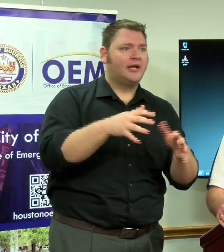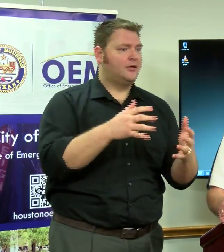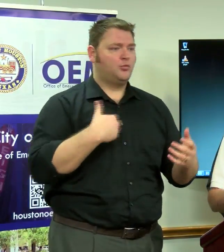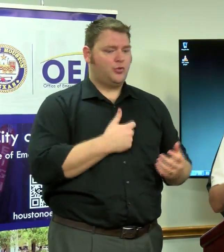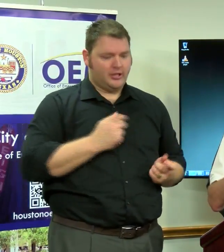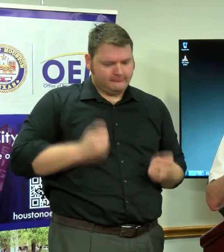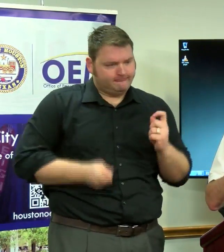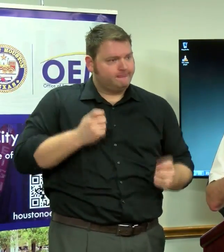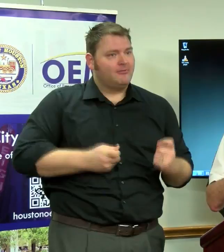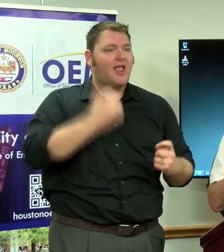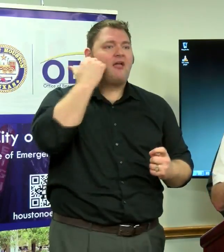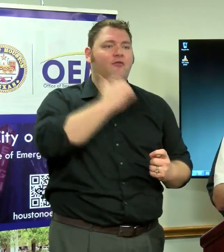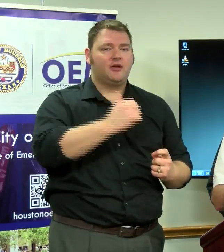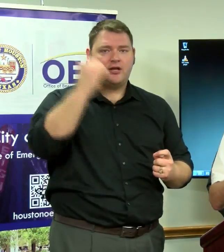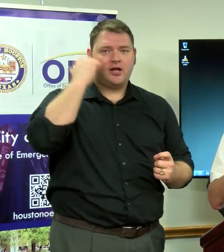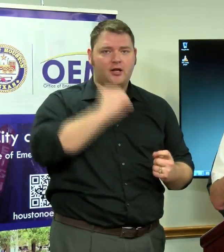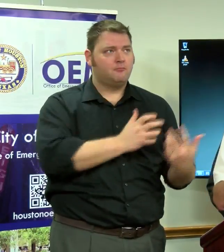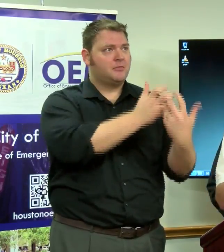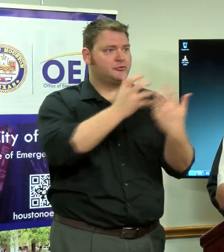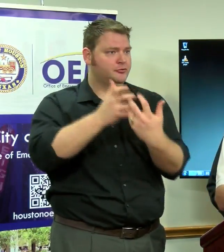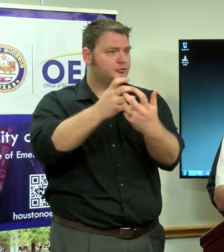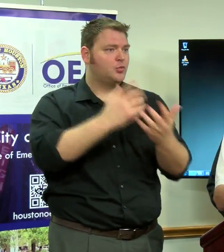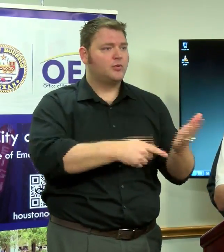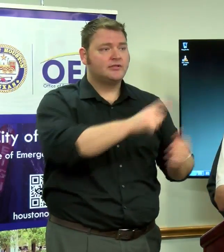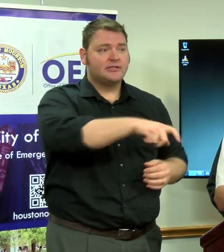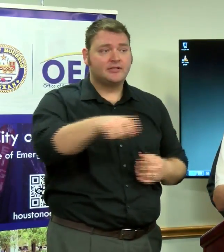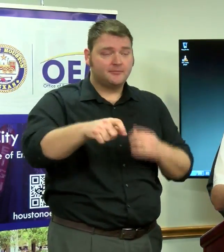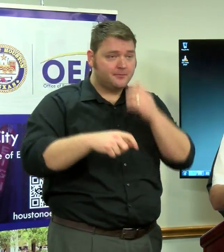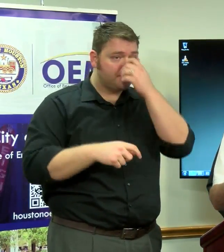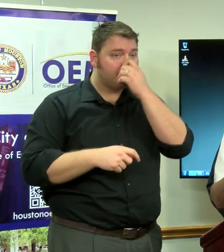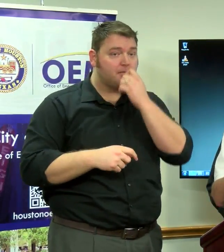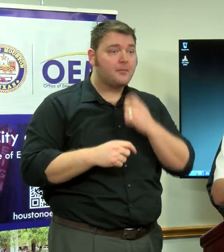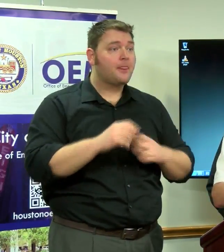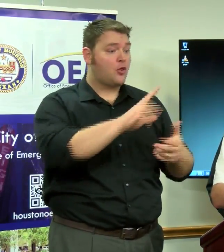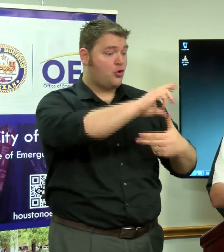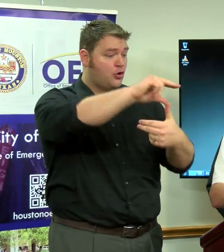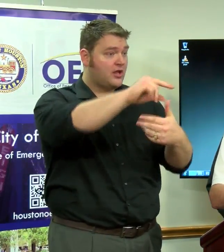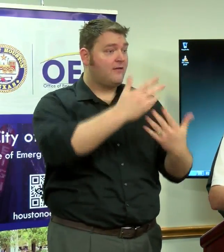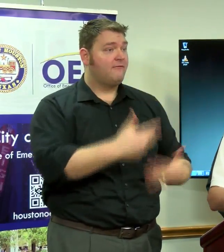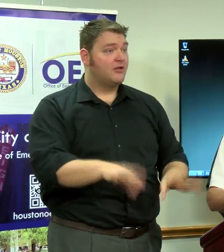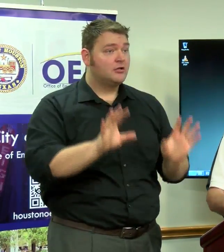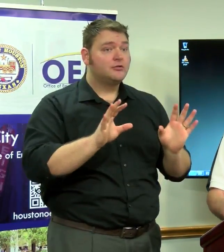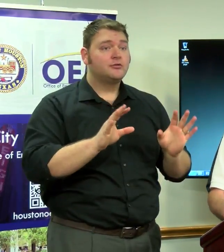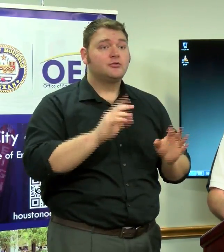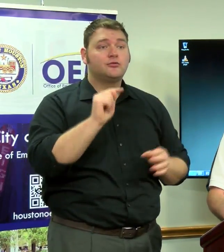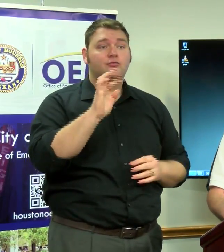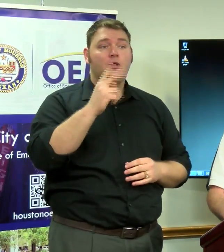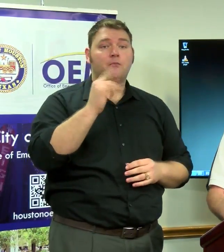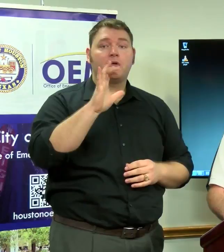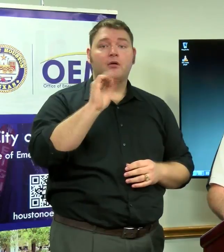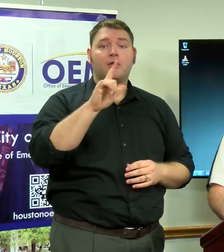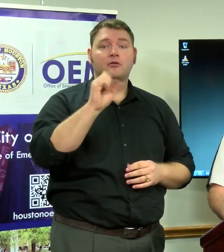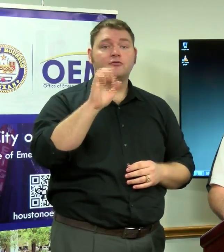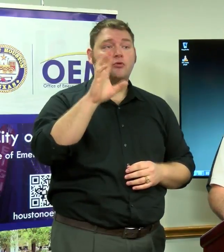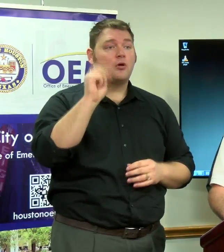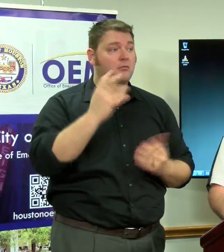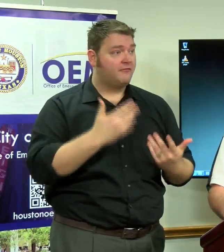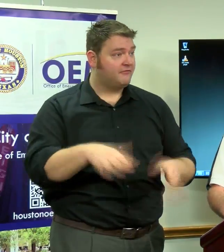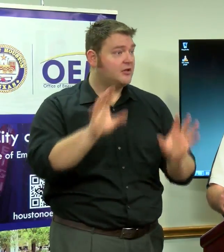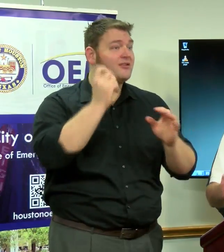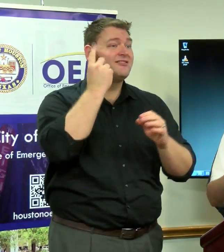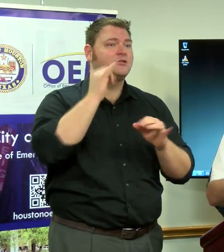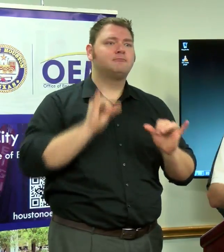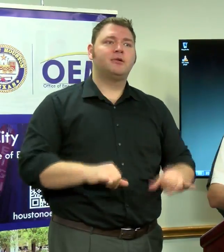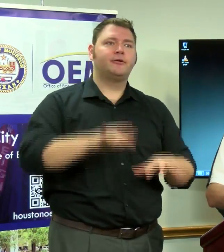other things. The hurricane and the tropical storm has passed, but we're still getting weather. But now, as we see from